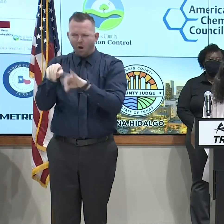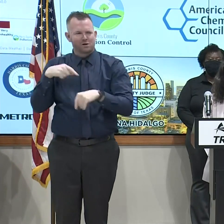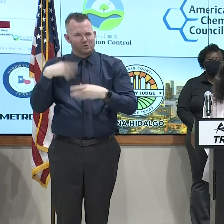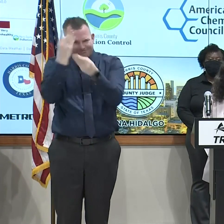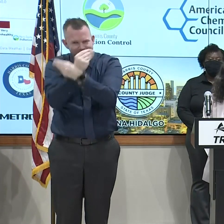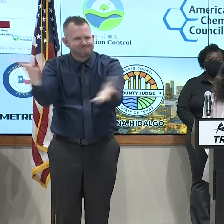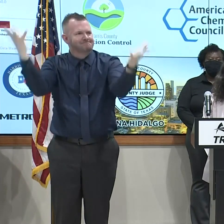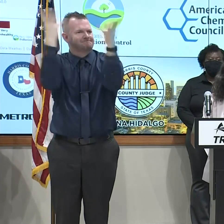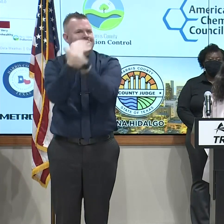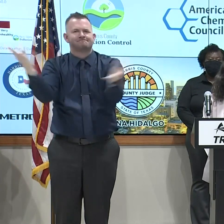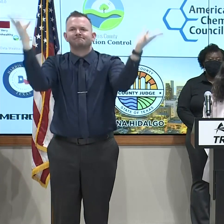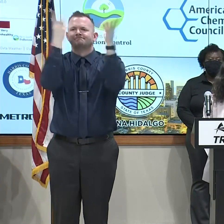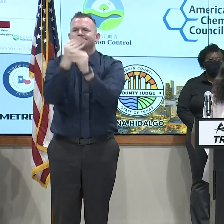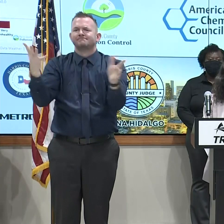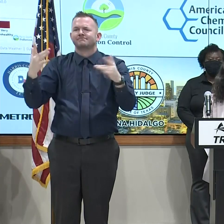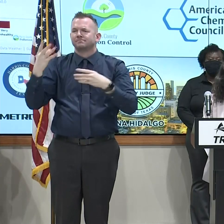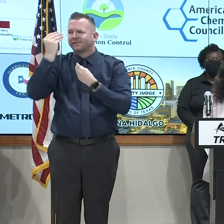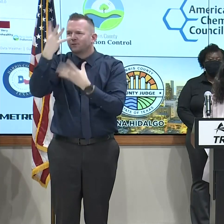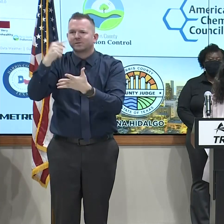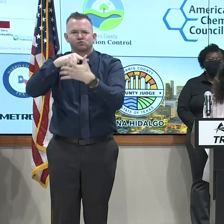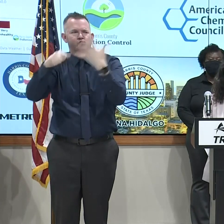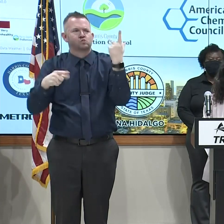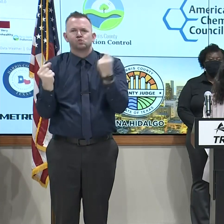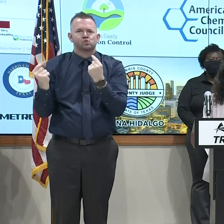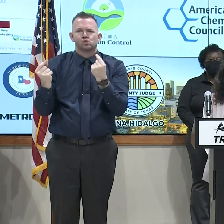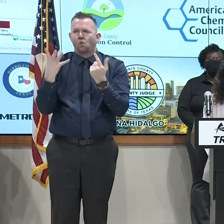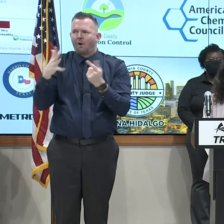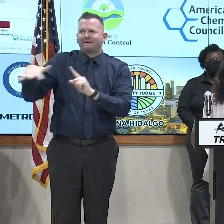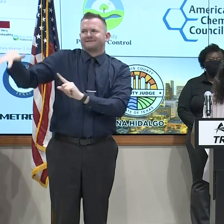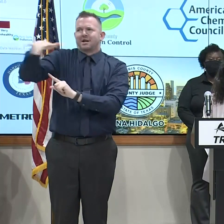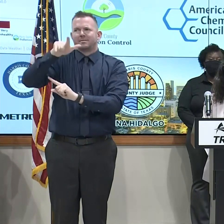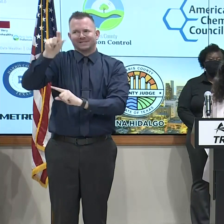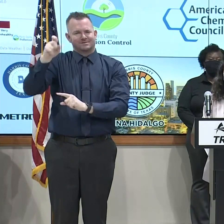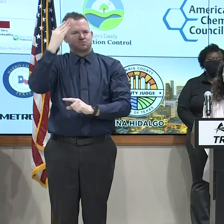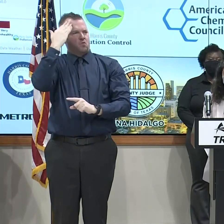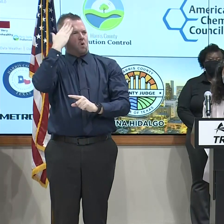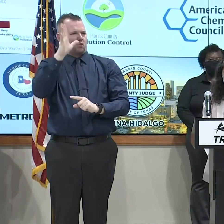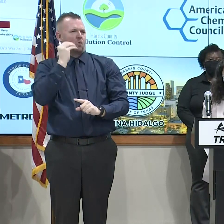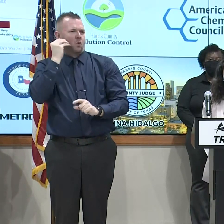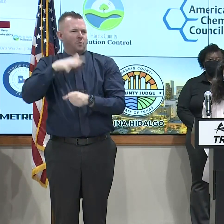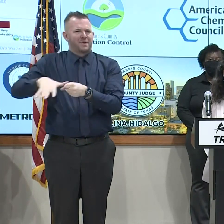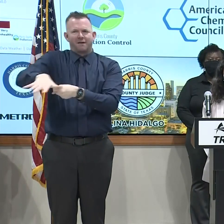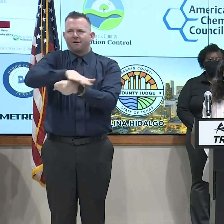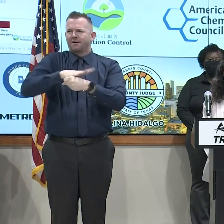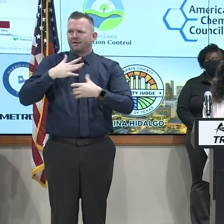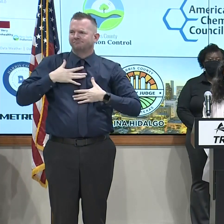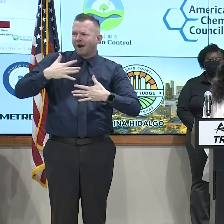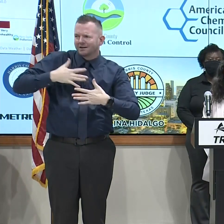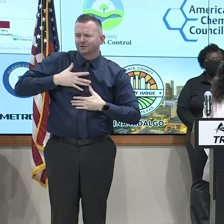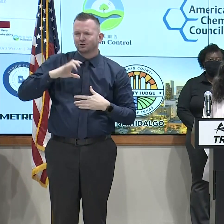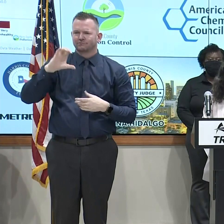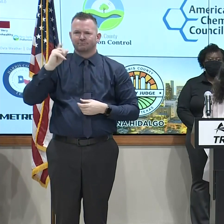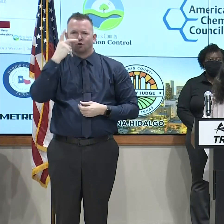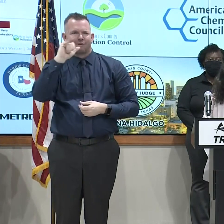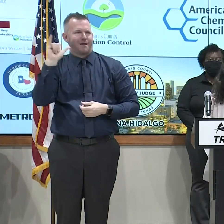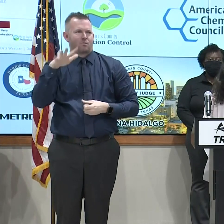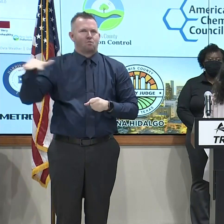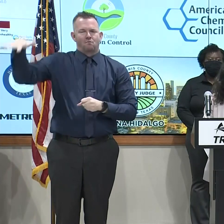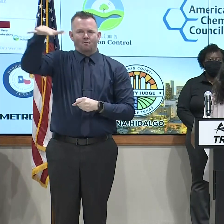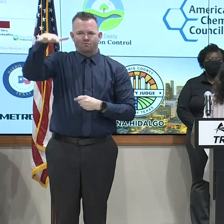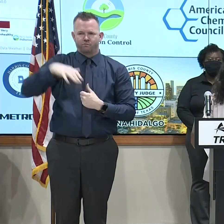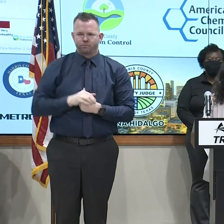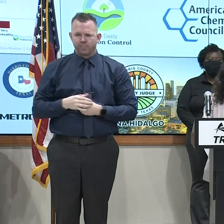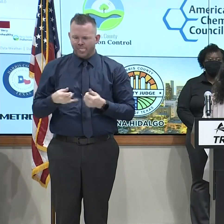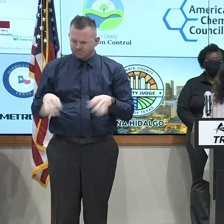necessary and join residents in opposing waivers when we can. And we're working on this mapping tool over the next